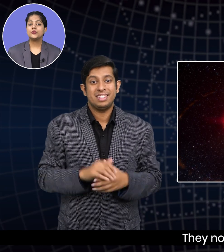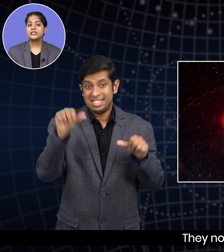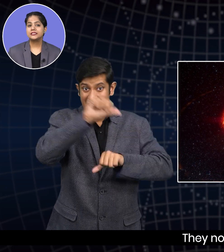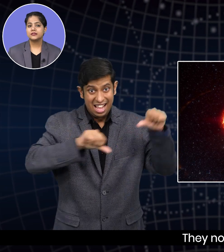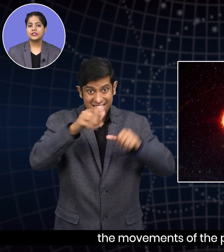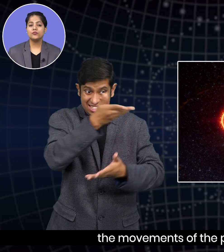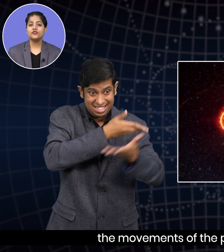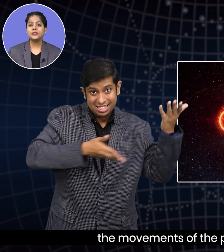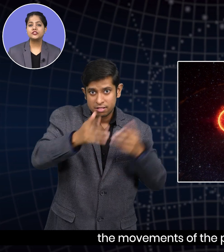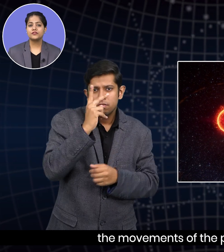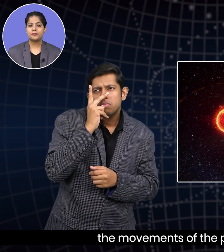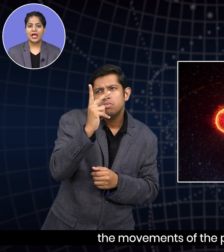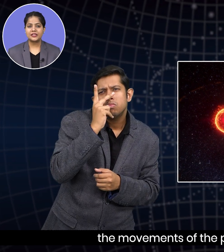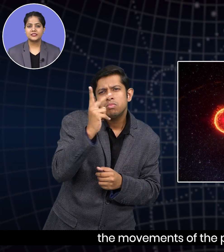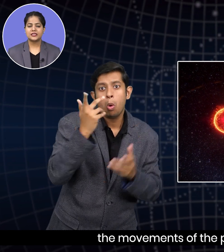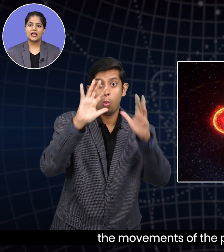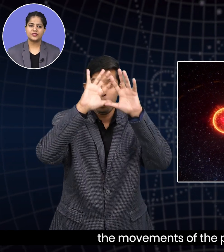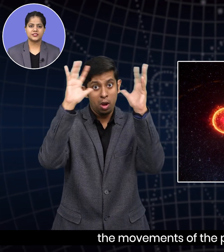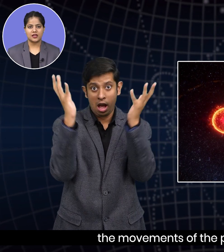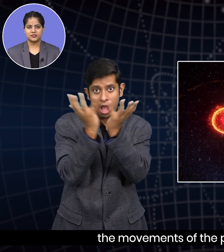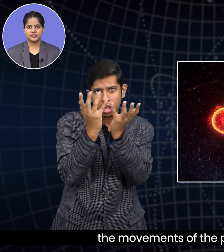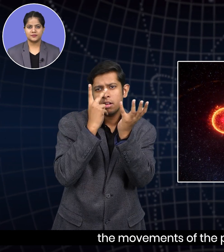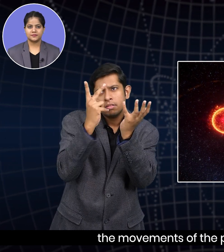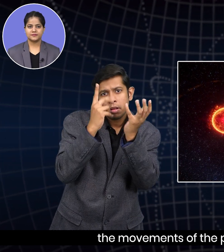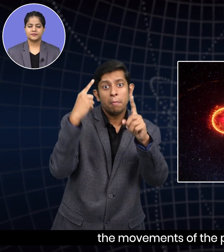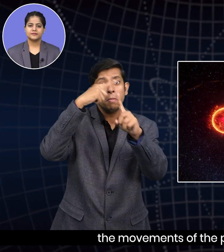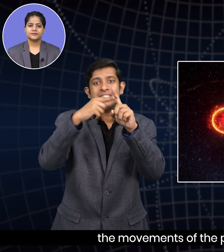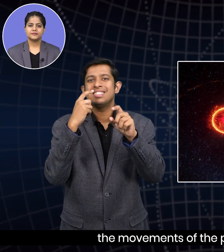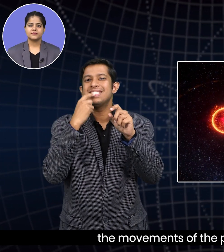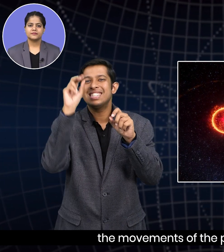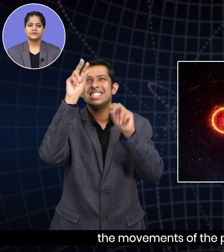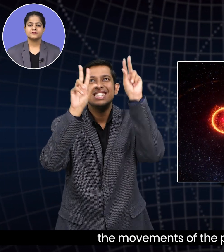They noticed the movements of the planets and the stars.